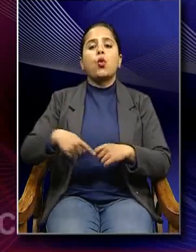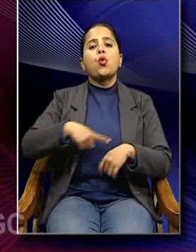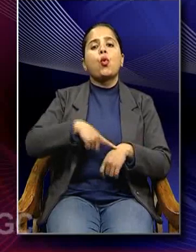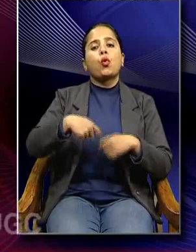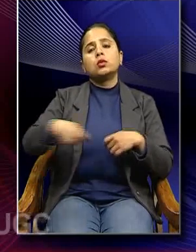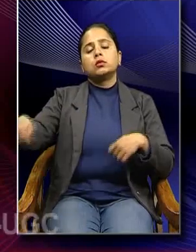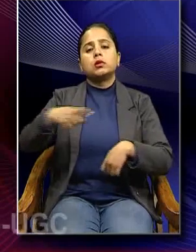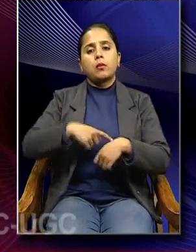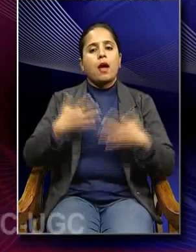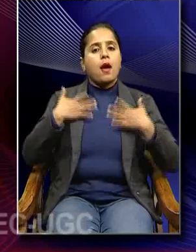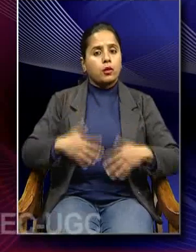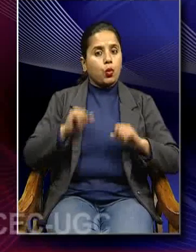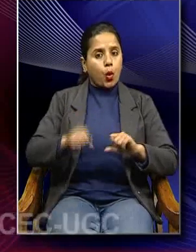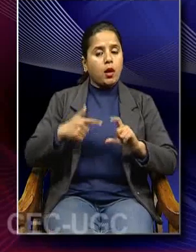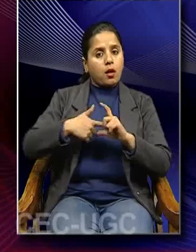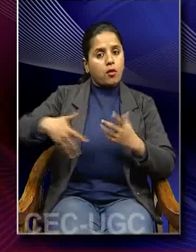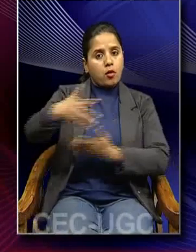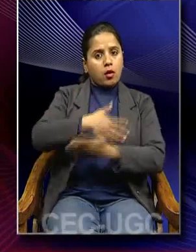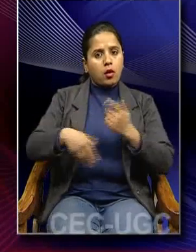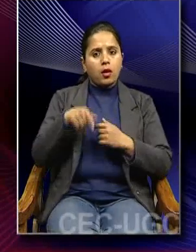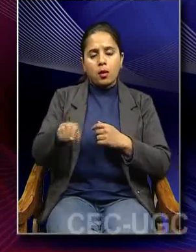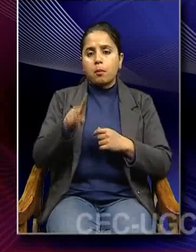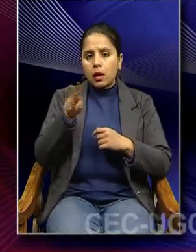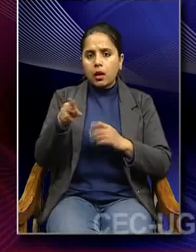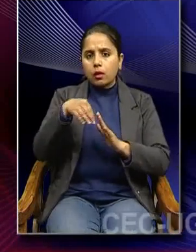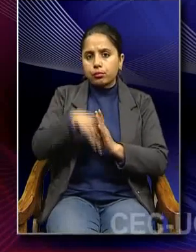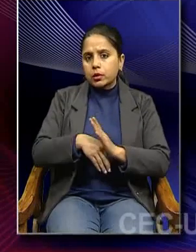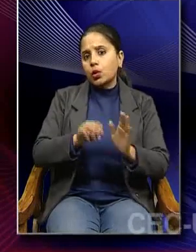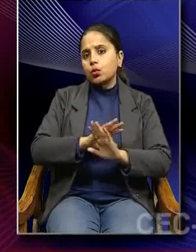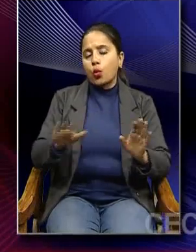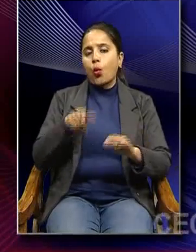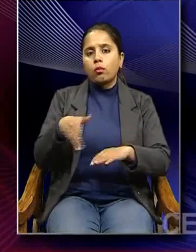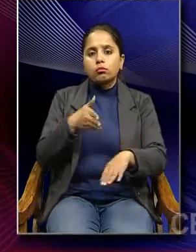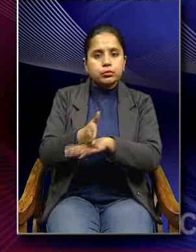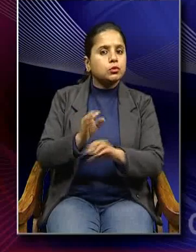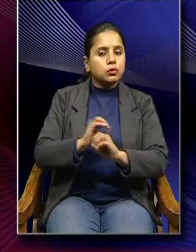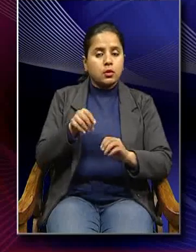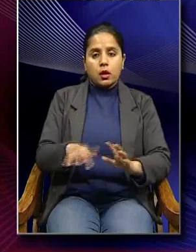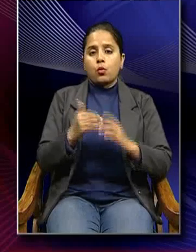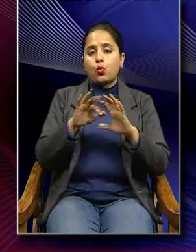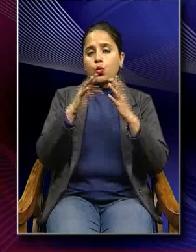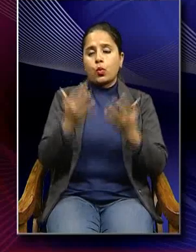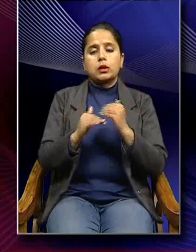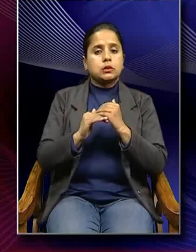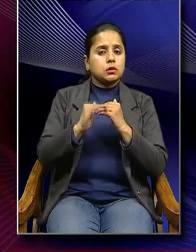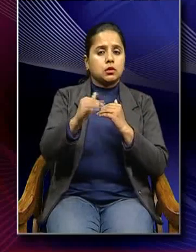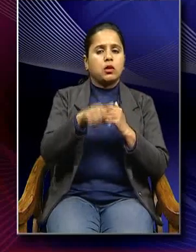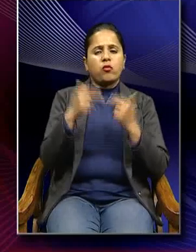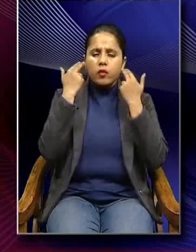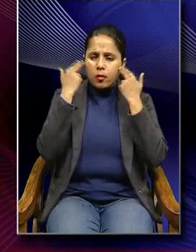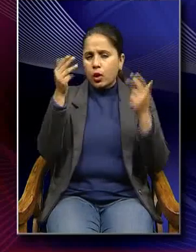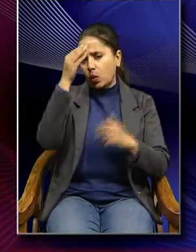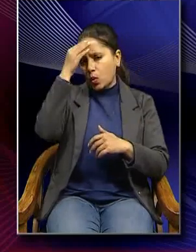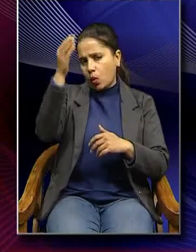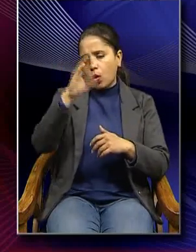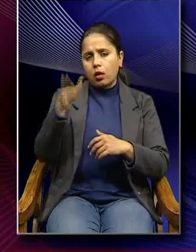health of the environment is not jeopardized. In the present world, sustainability is a very popular concept